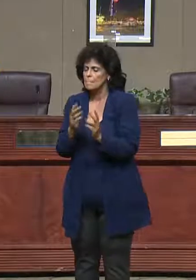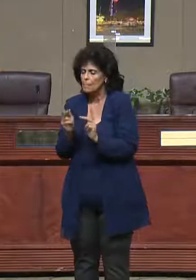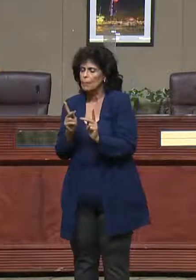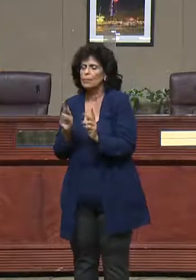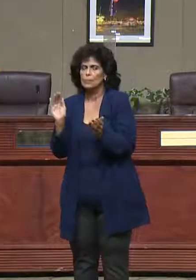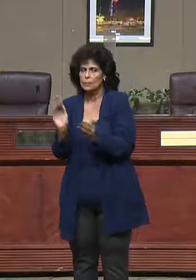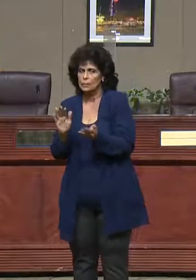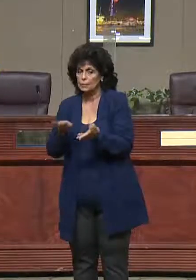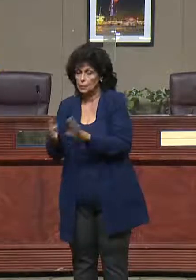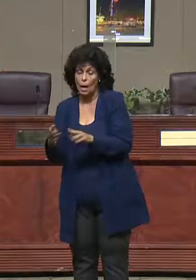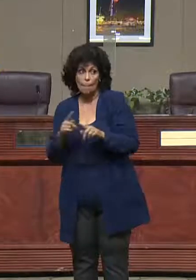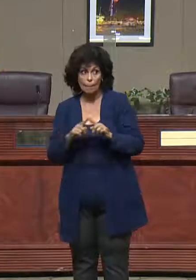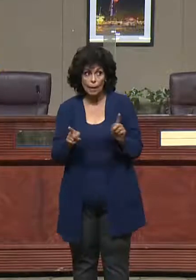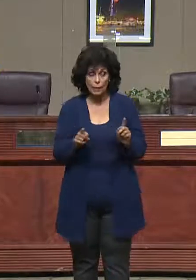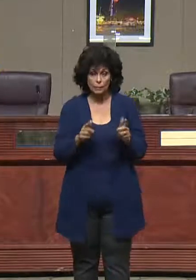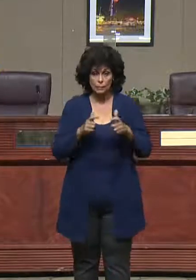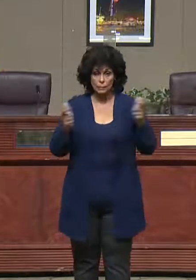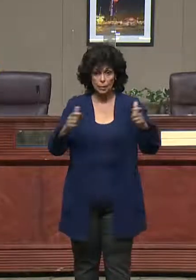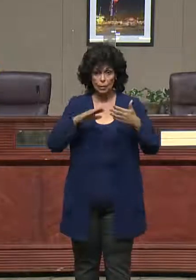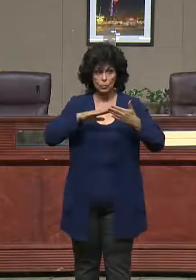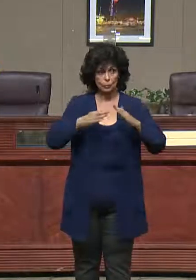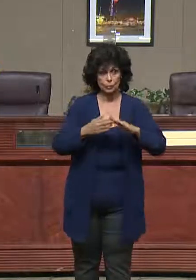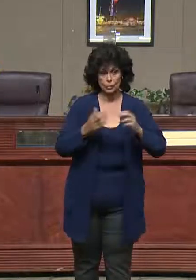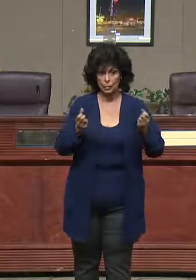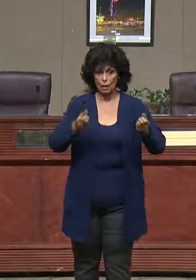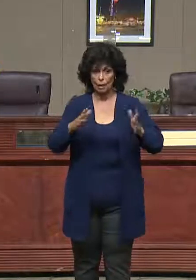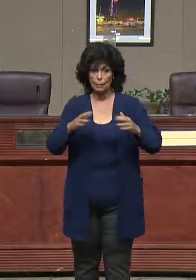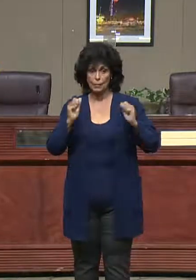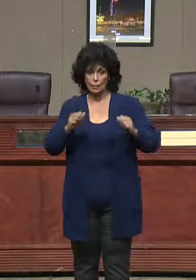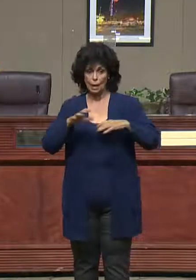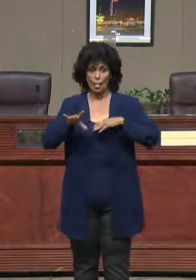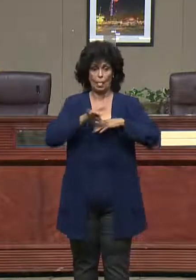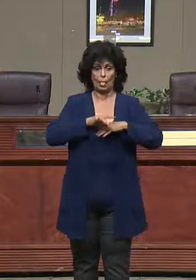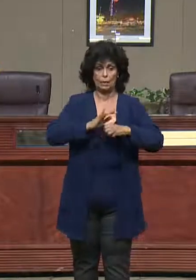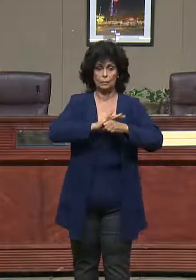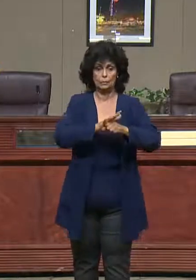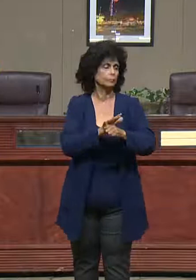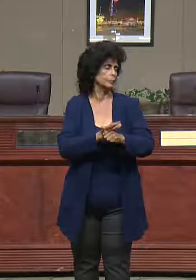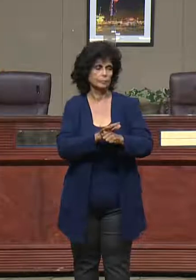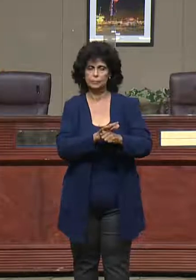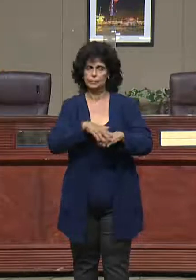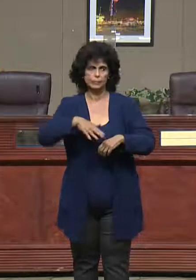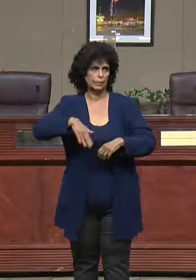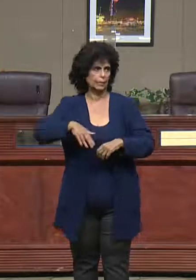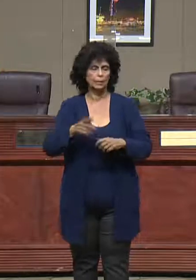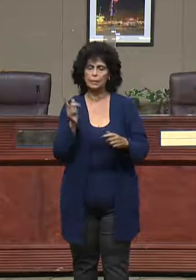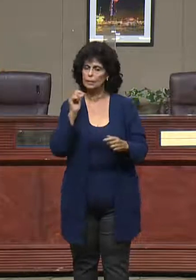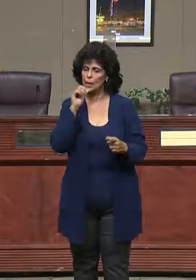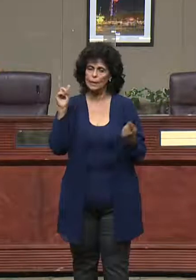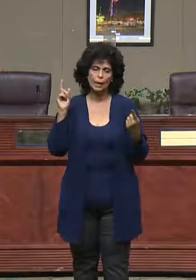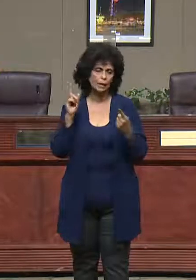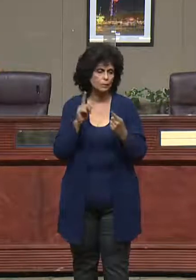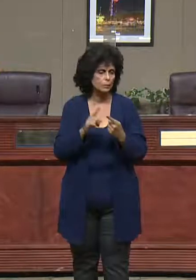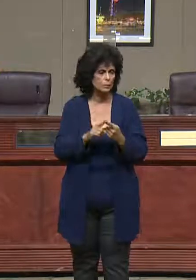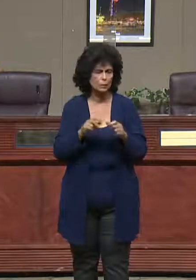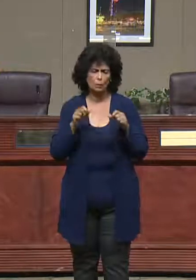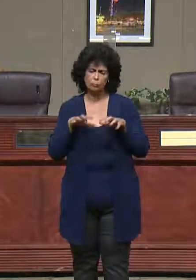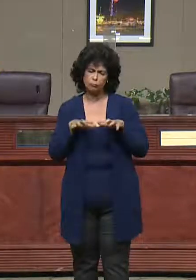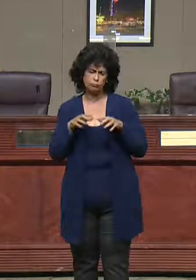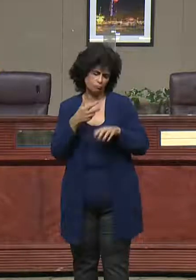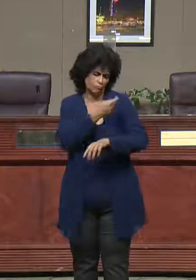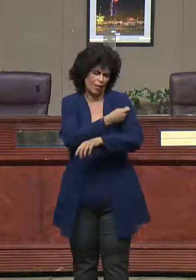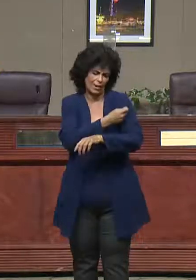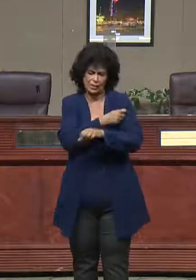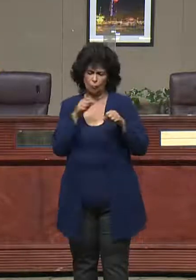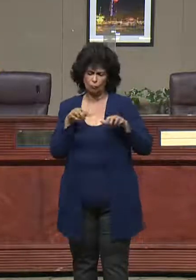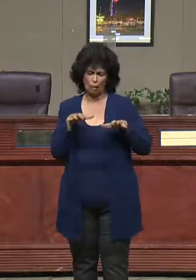an impact in the large community numbers until we engage in mass vaccination. And that should not be until maybe